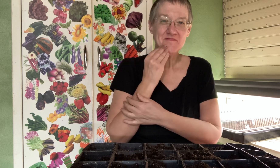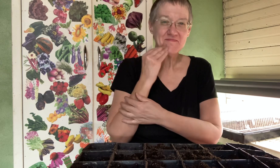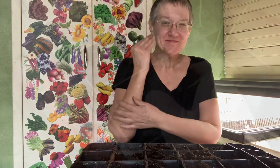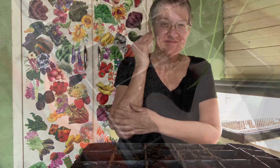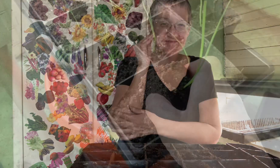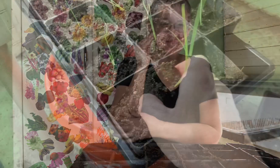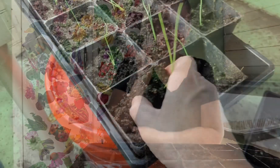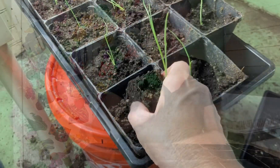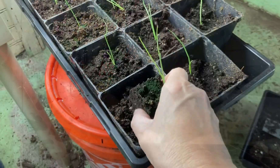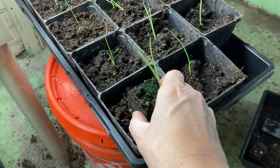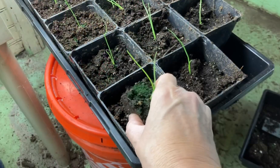new home.